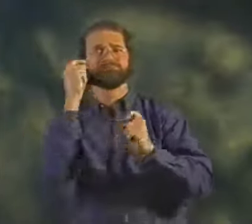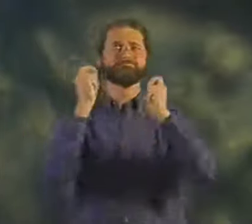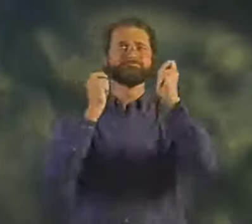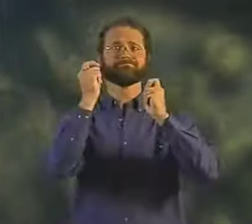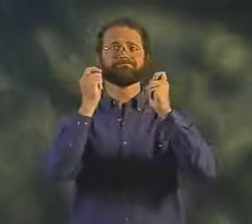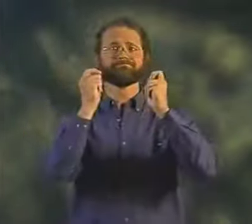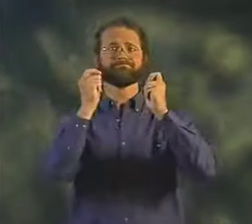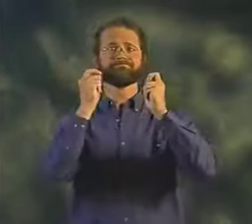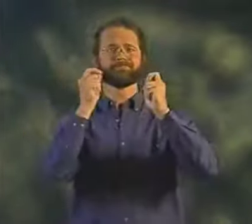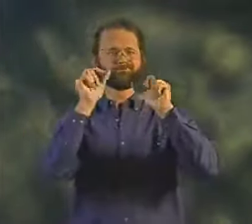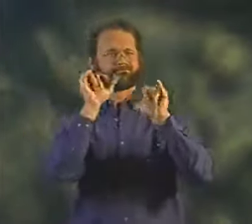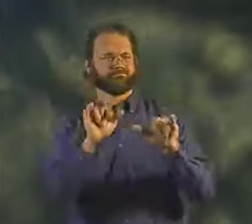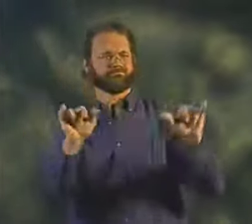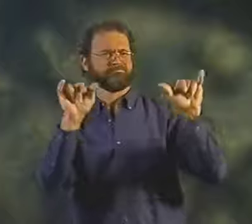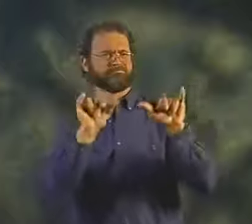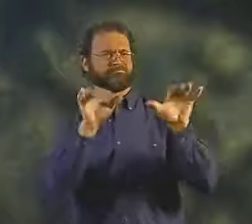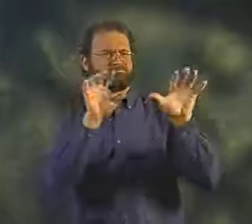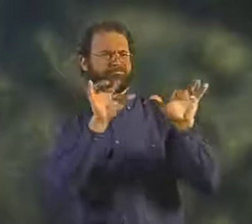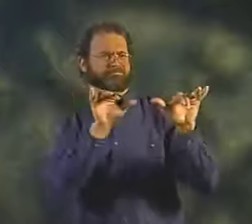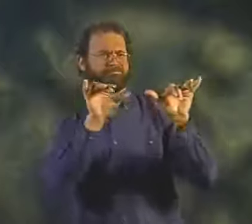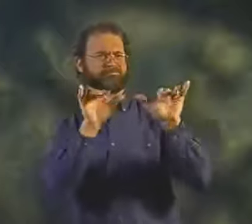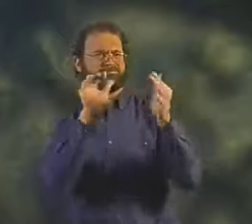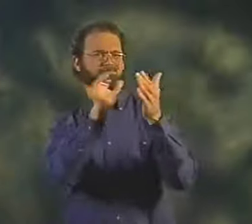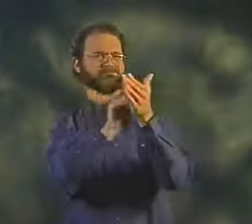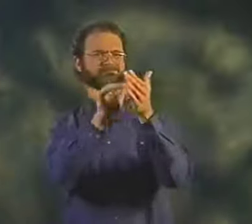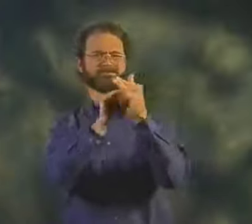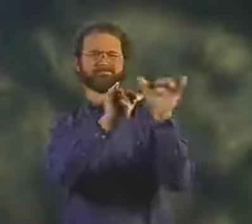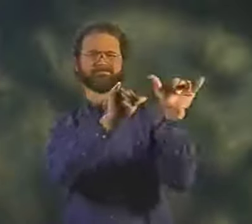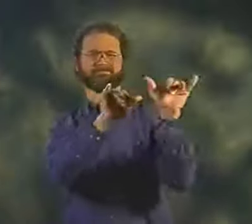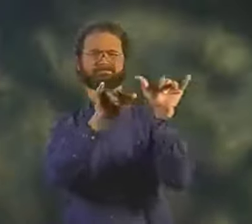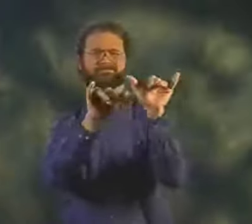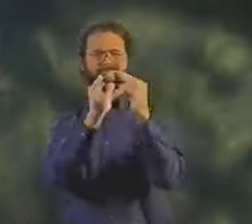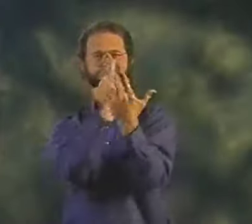Also, non-manual signals in various recurring patterns.